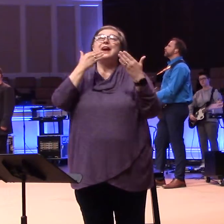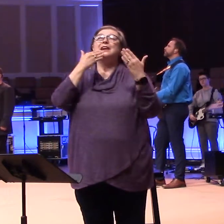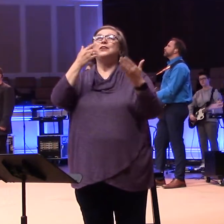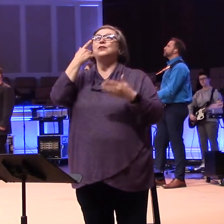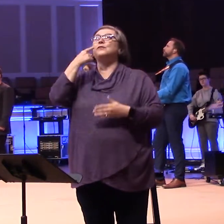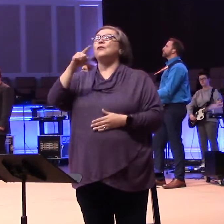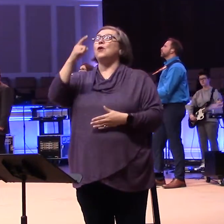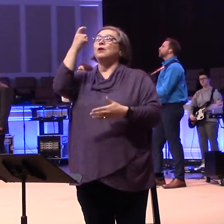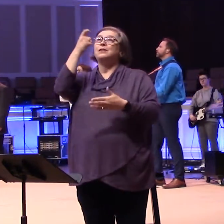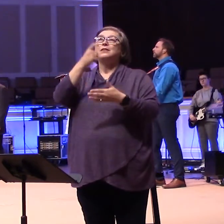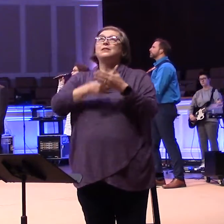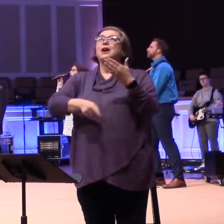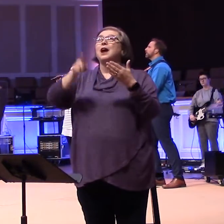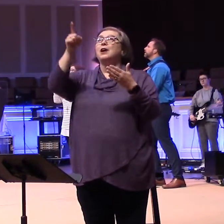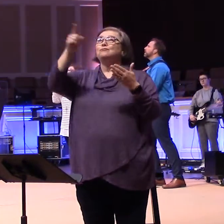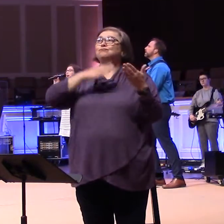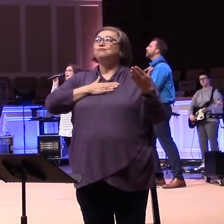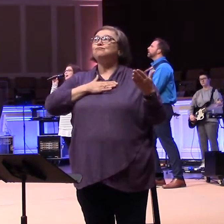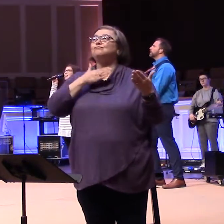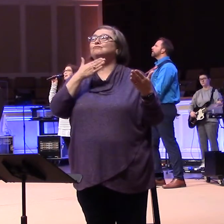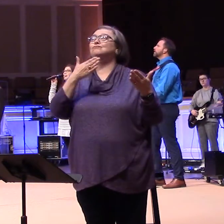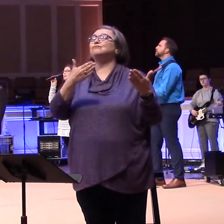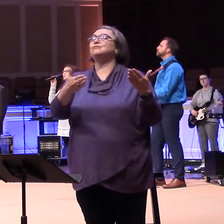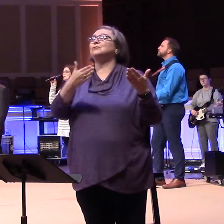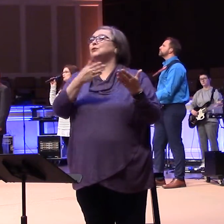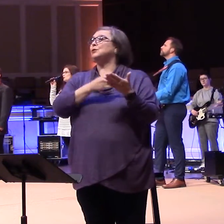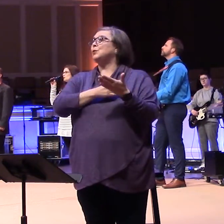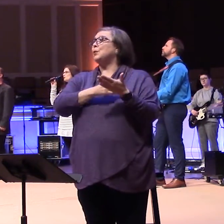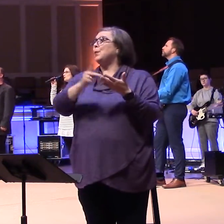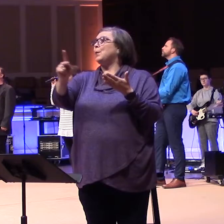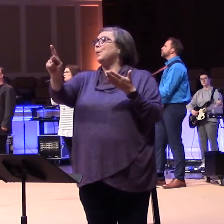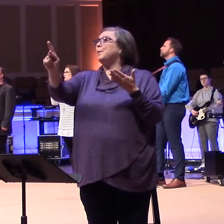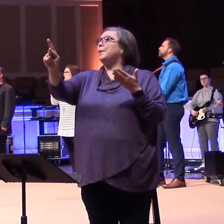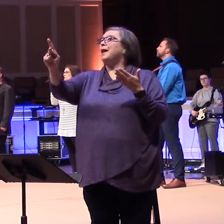Lord. Thank you for the price.